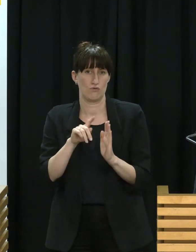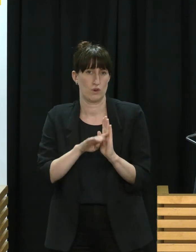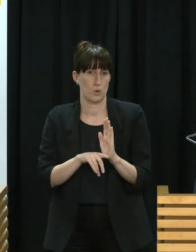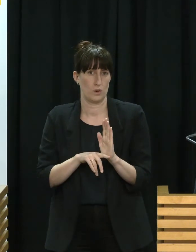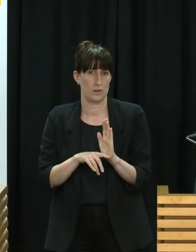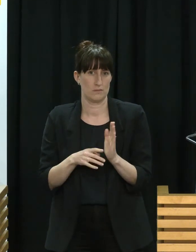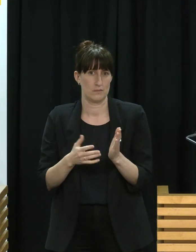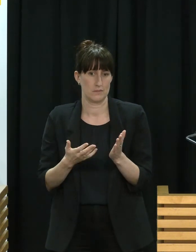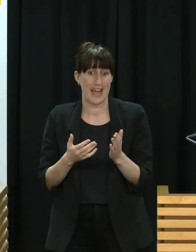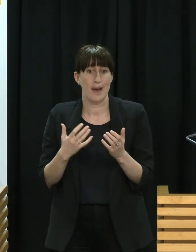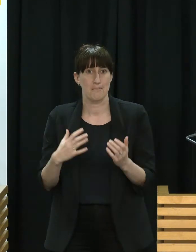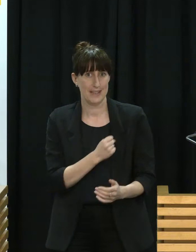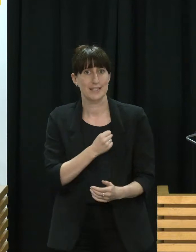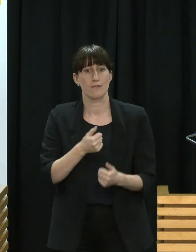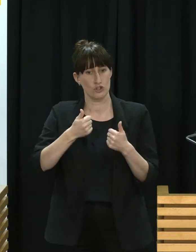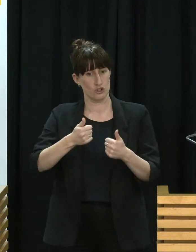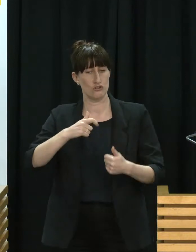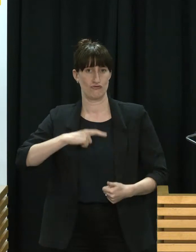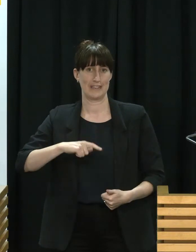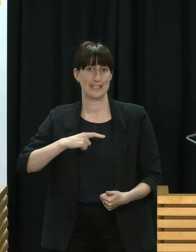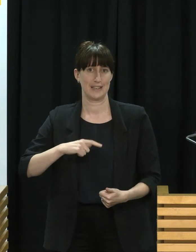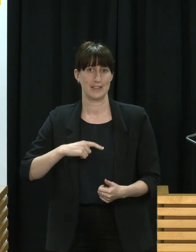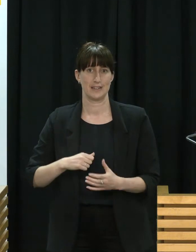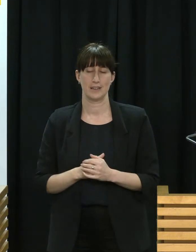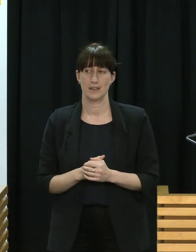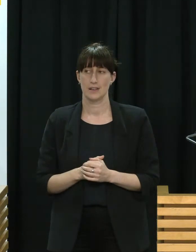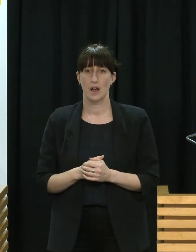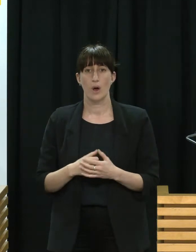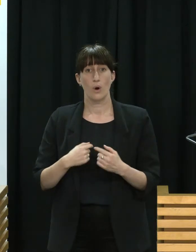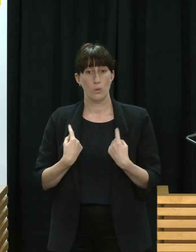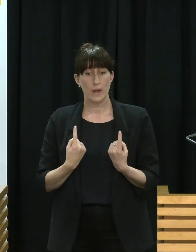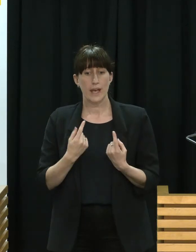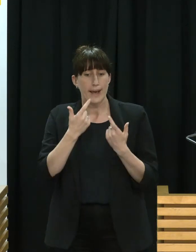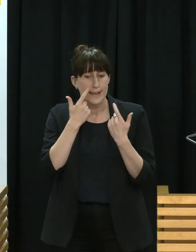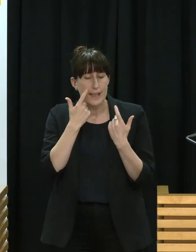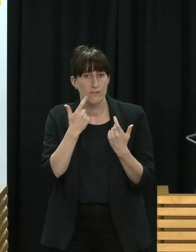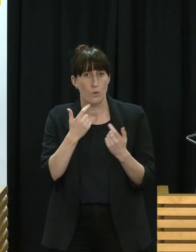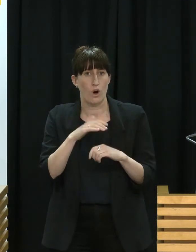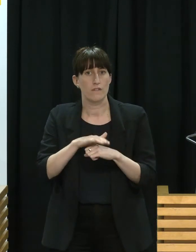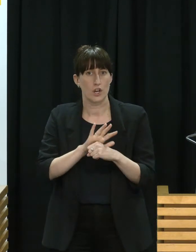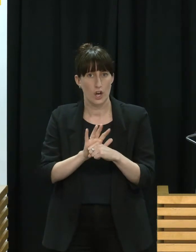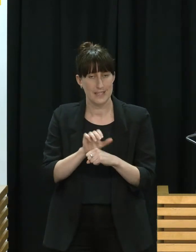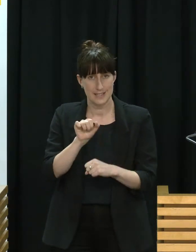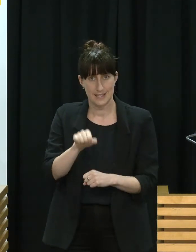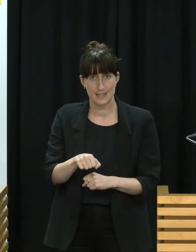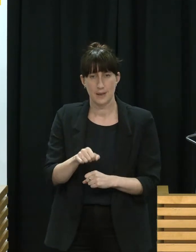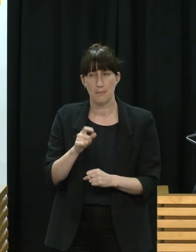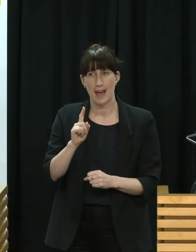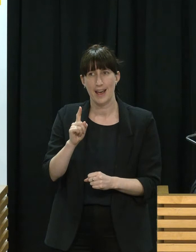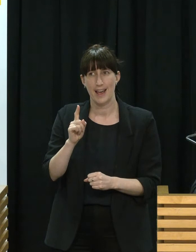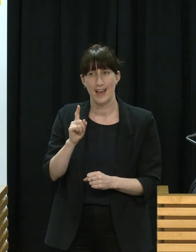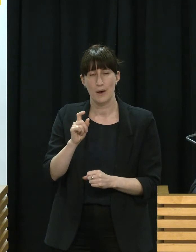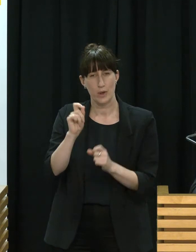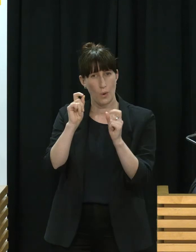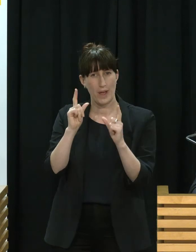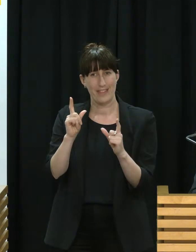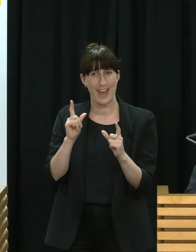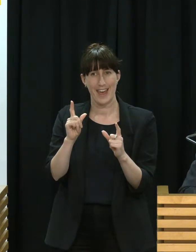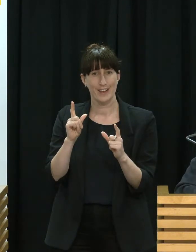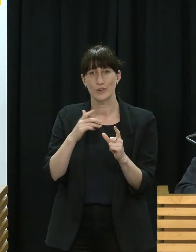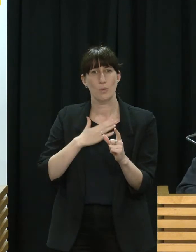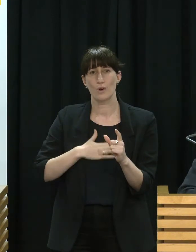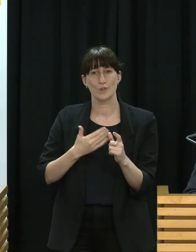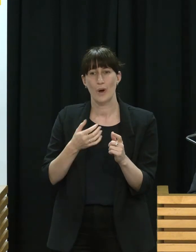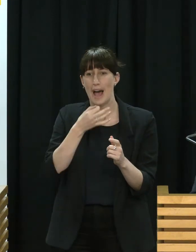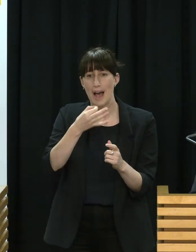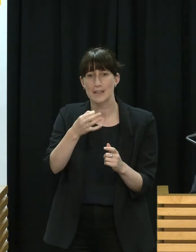of is, while we do take a very cautious approach when it comes to COVID-19, we're also mindful of not asking people to do things where there isn't a